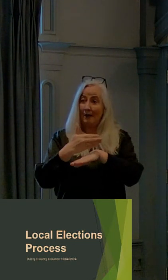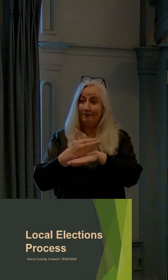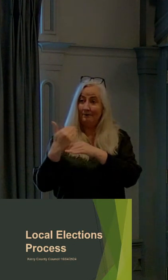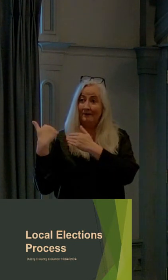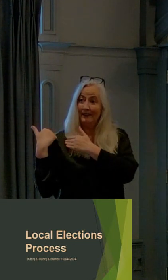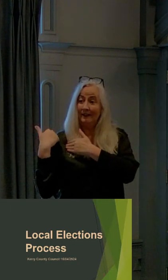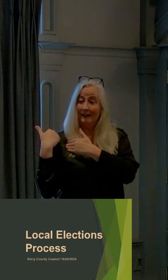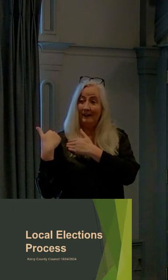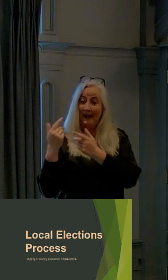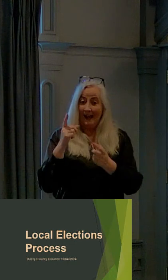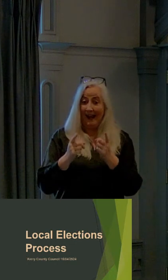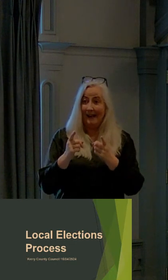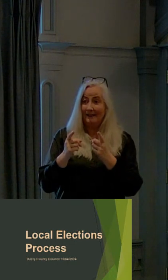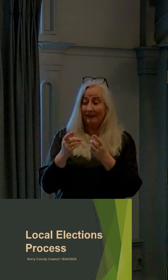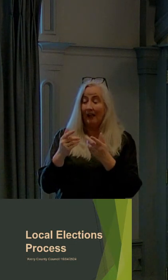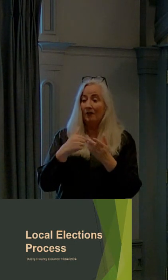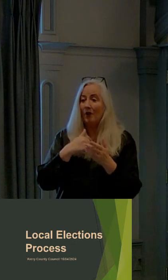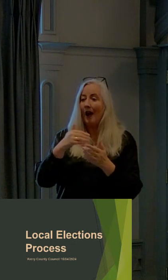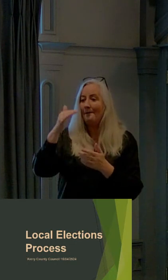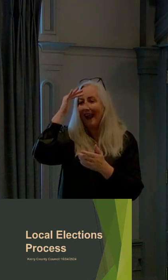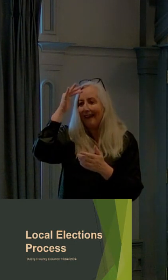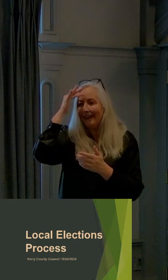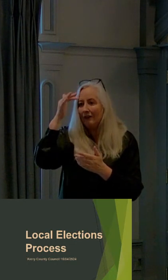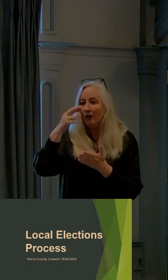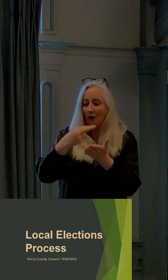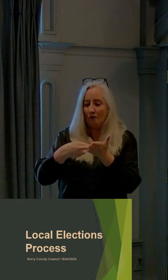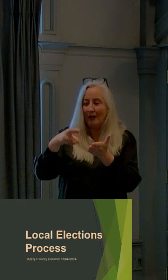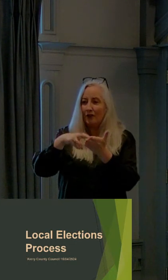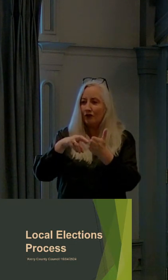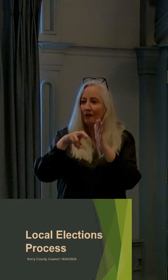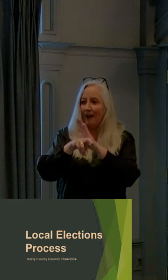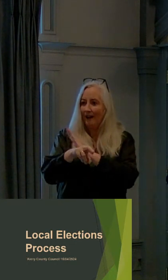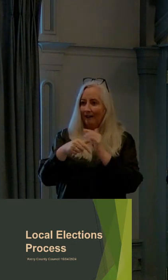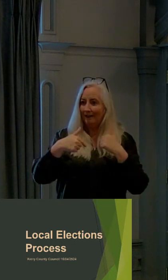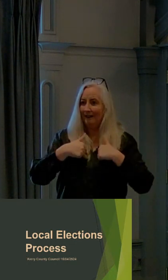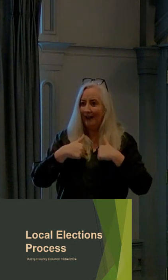the current time is I'm ethics registrar. So I deal with